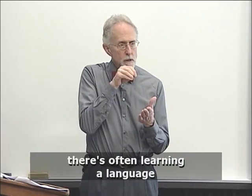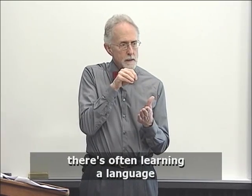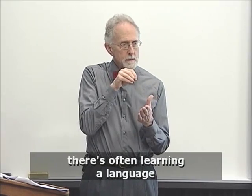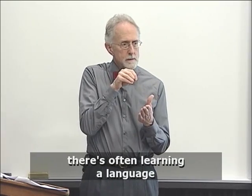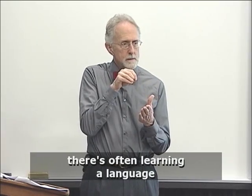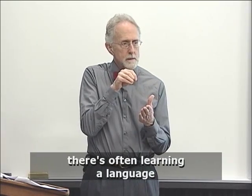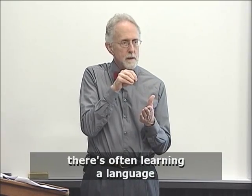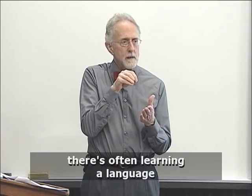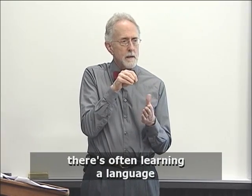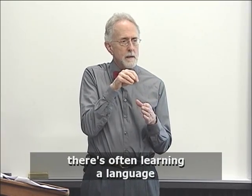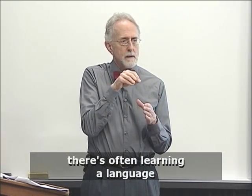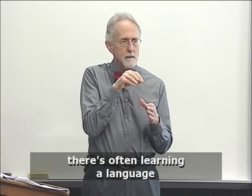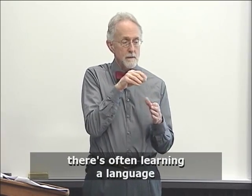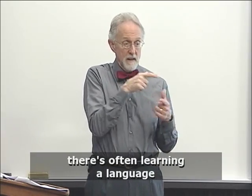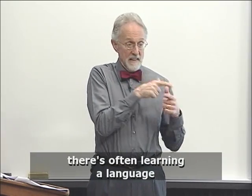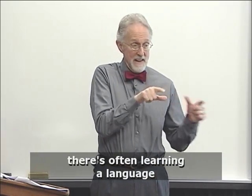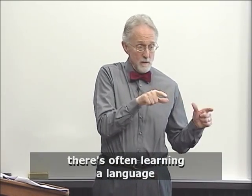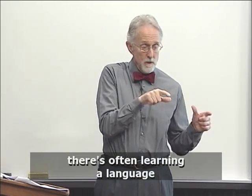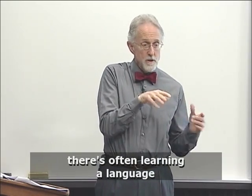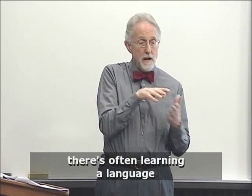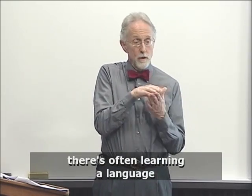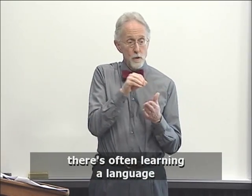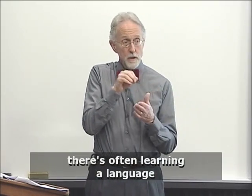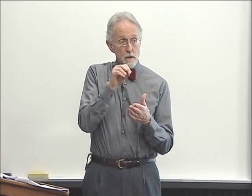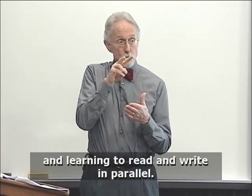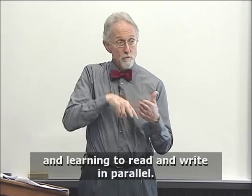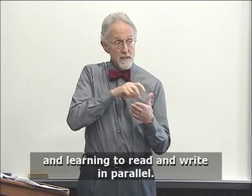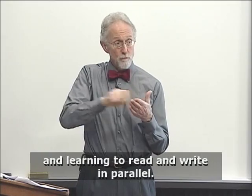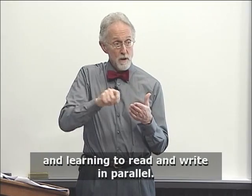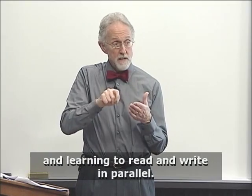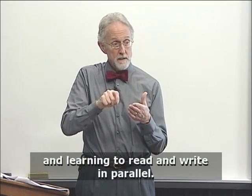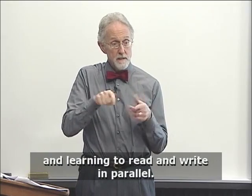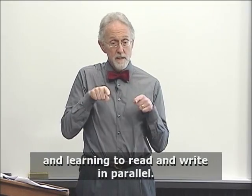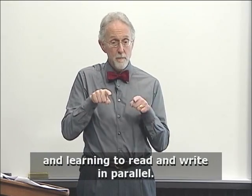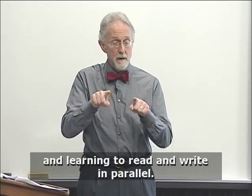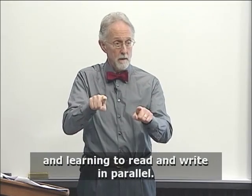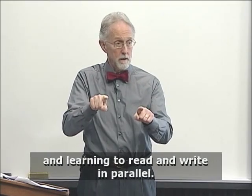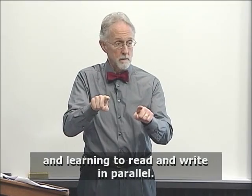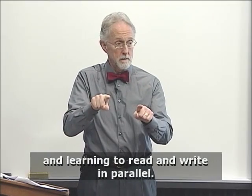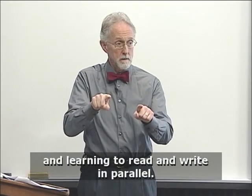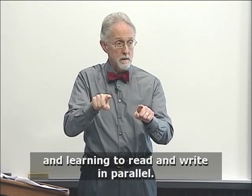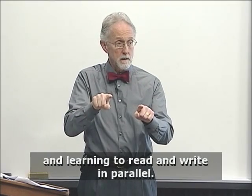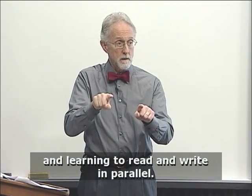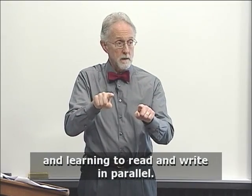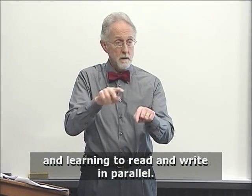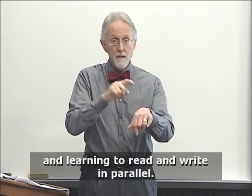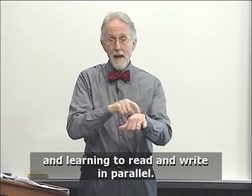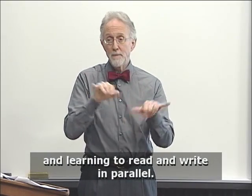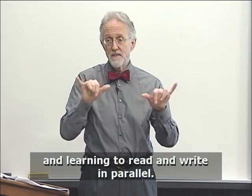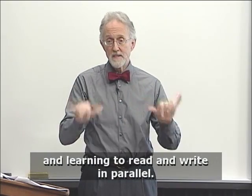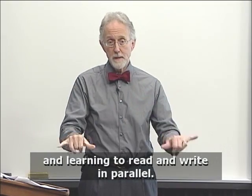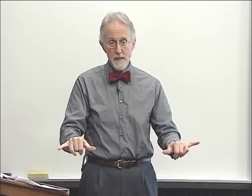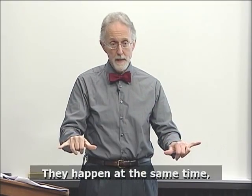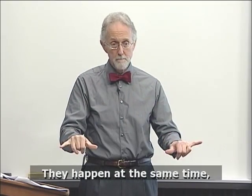learning a language and learning to read and write in parallel. They happen at the same time.